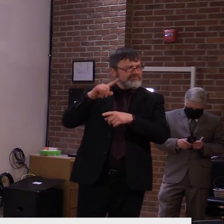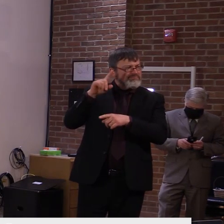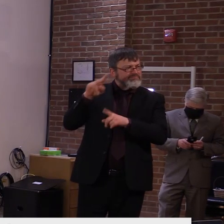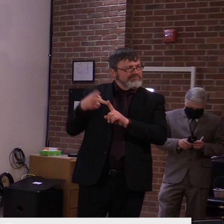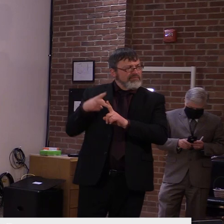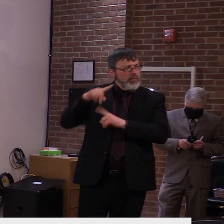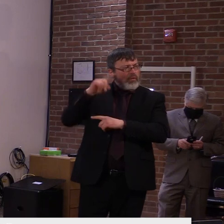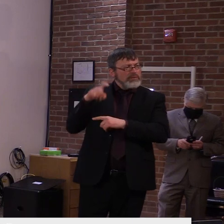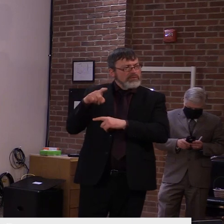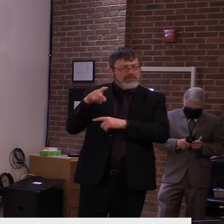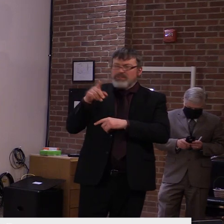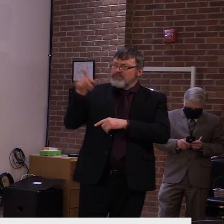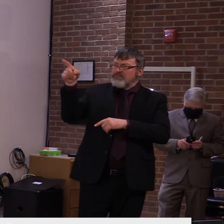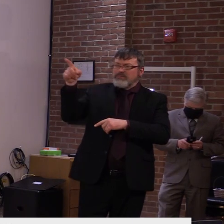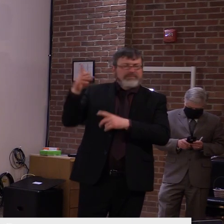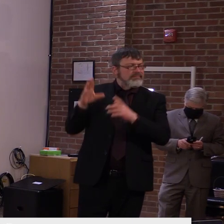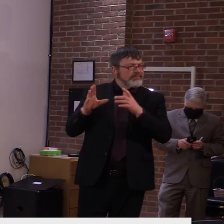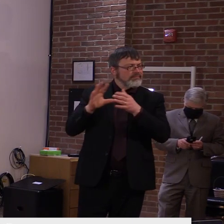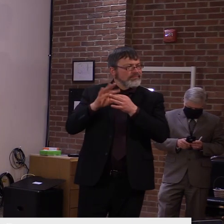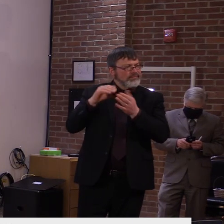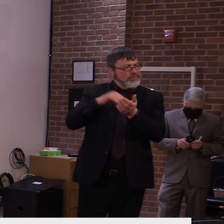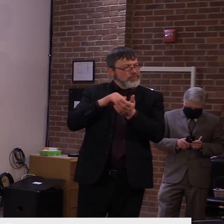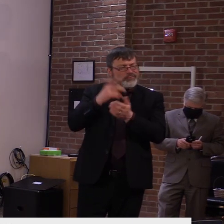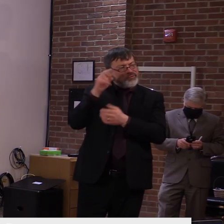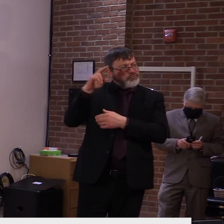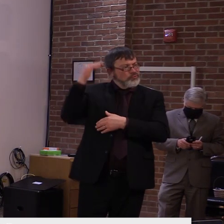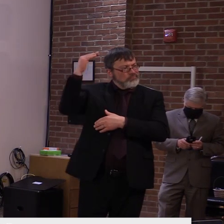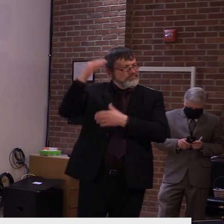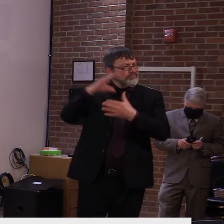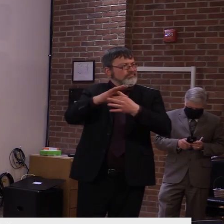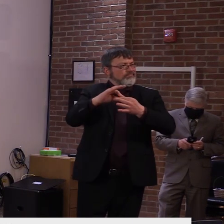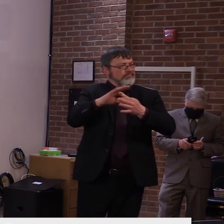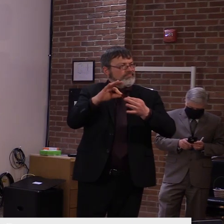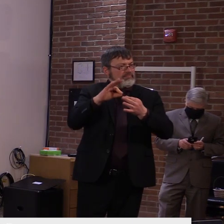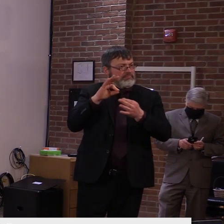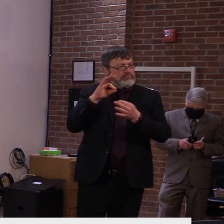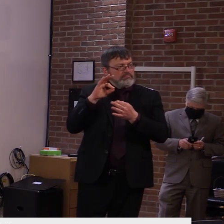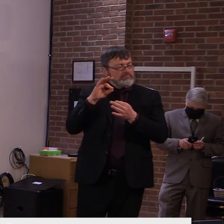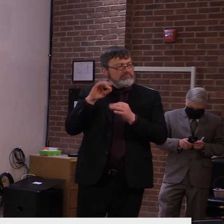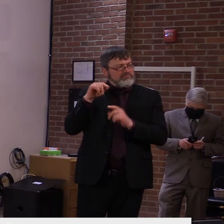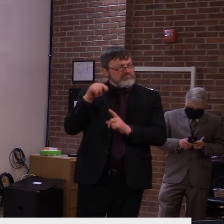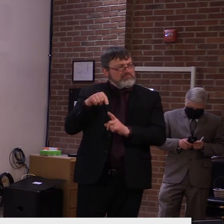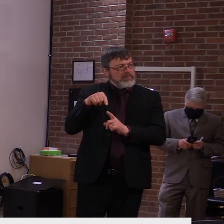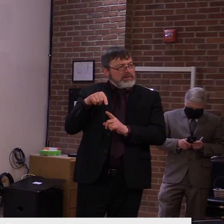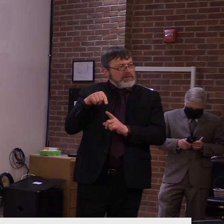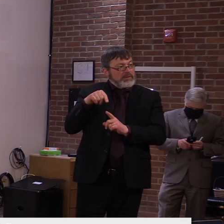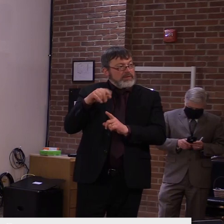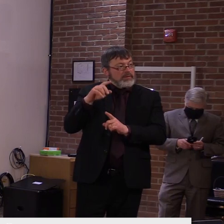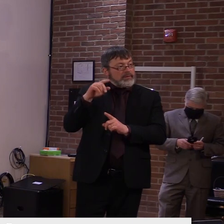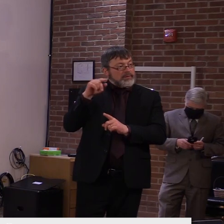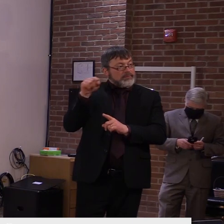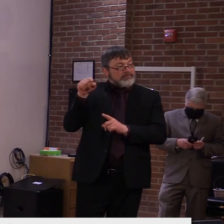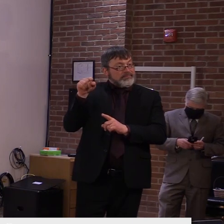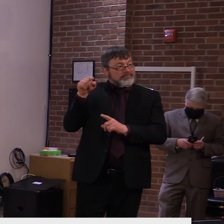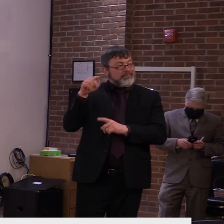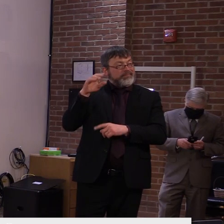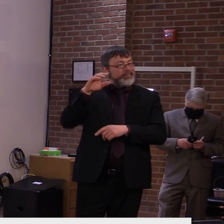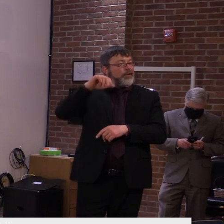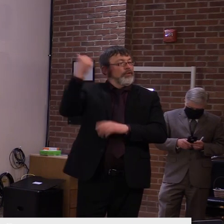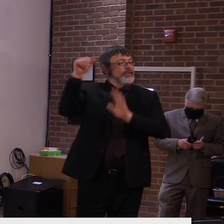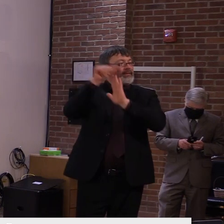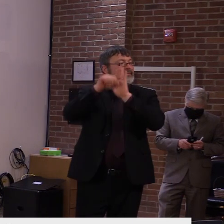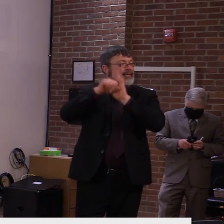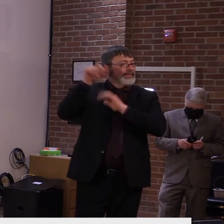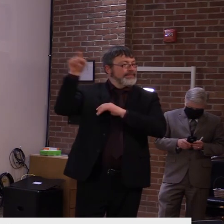keep discussing. This past week, we've seen a shift in states such as Texas, Mississippi, Connecticut, and earlier there was